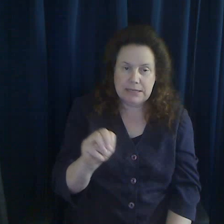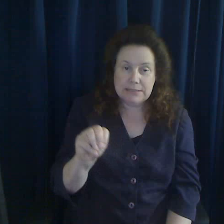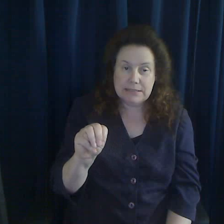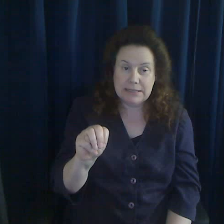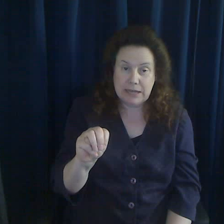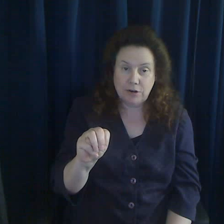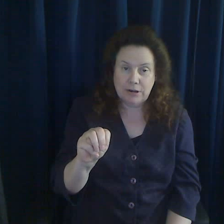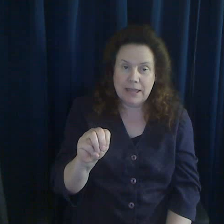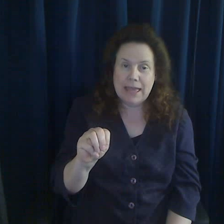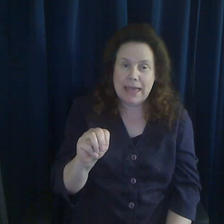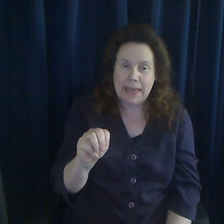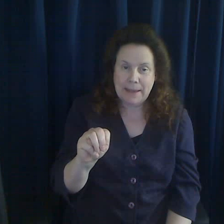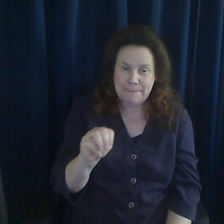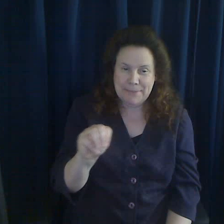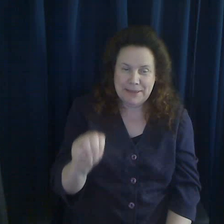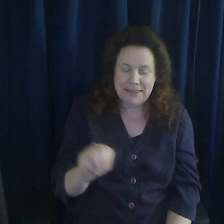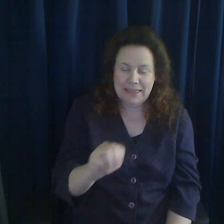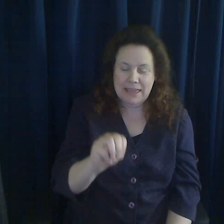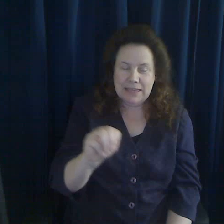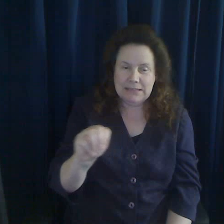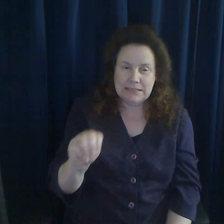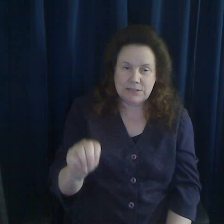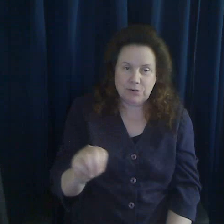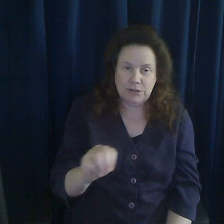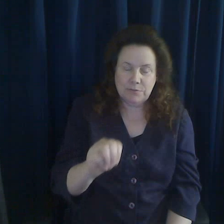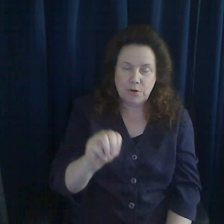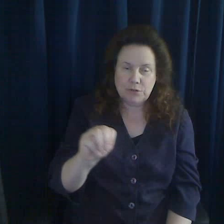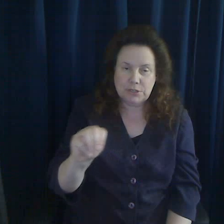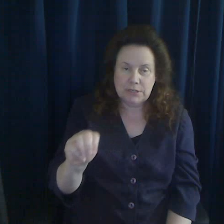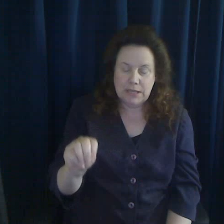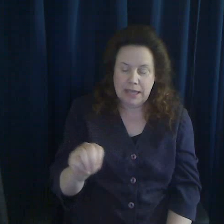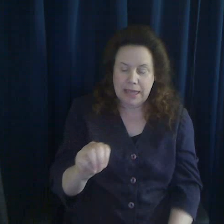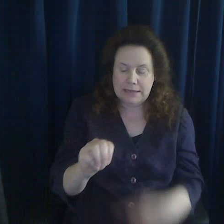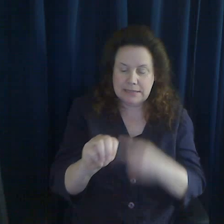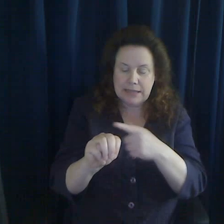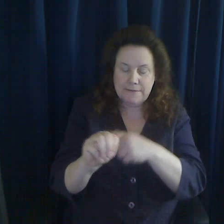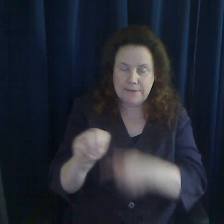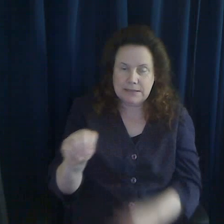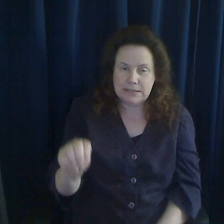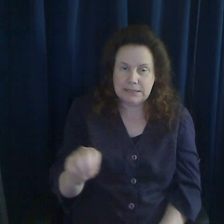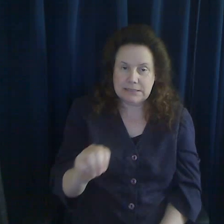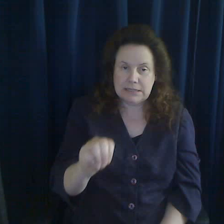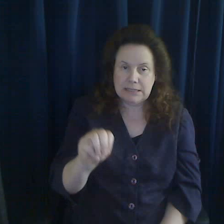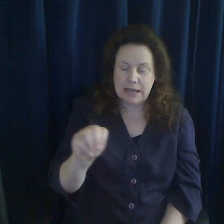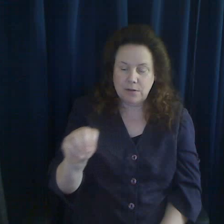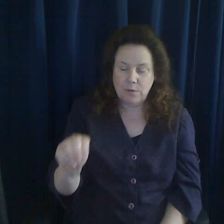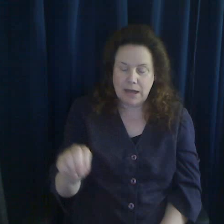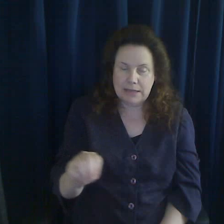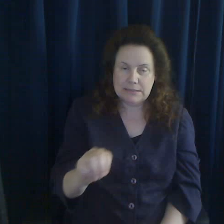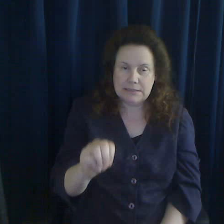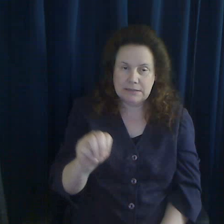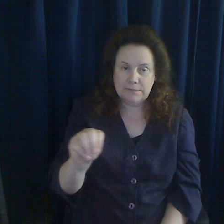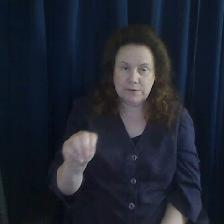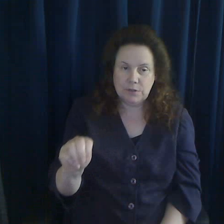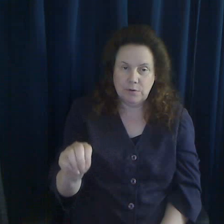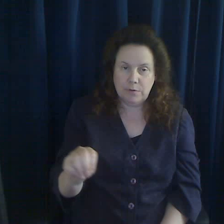is the letter M, and it's a circular motion. And as I face it, it's clockwise. For you, it would